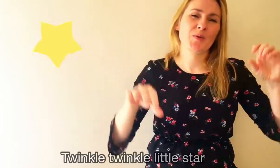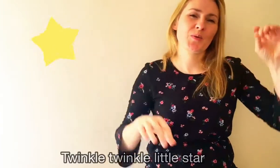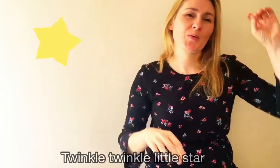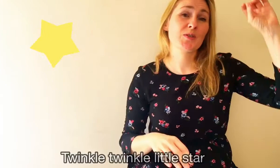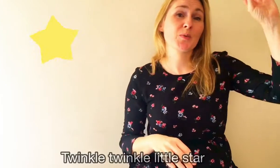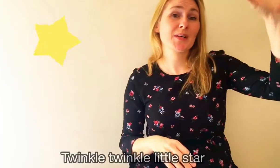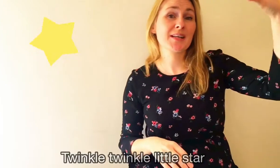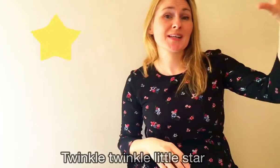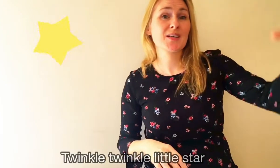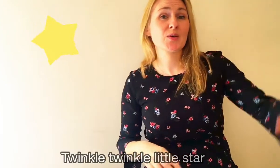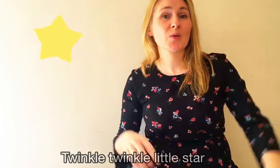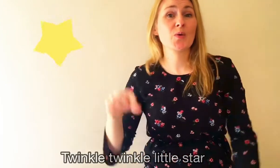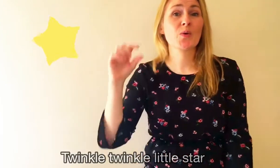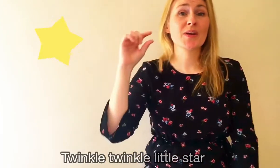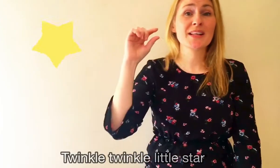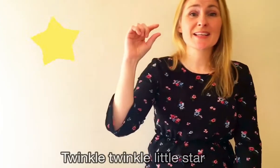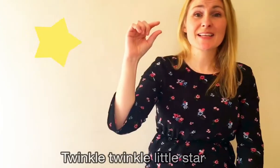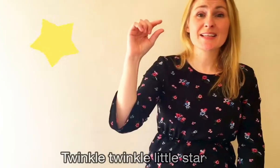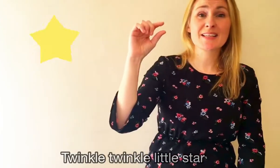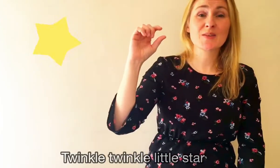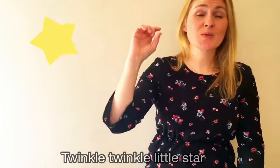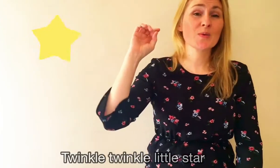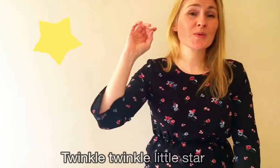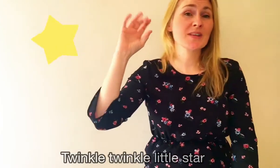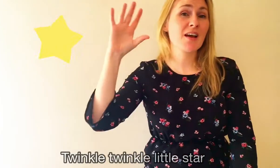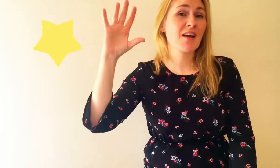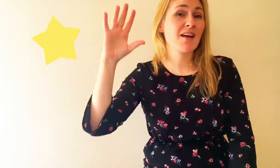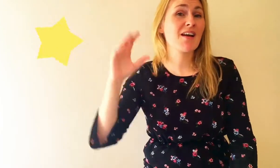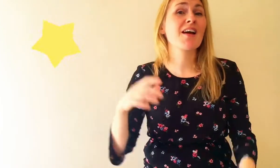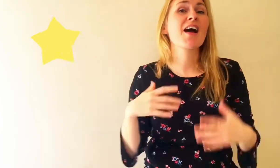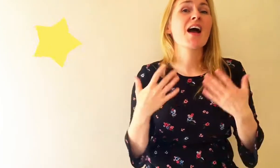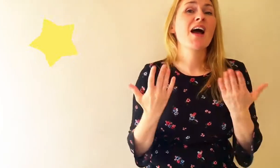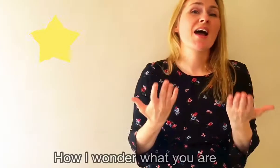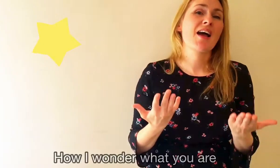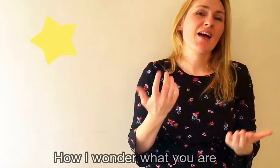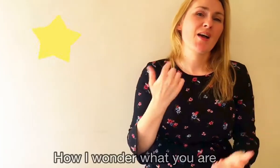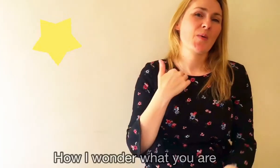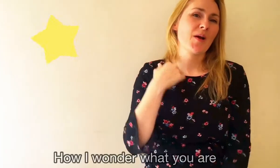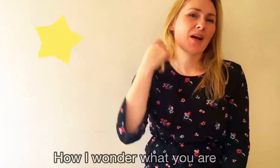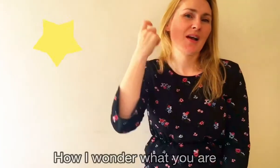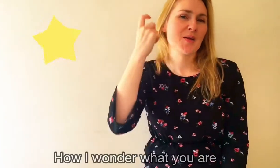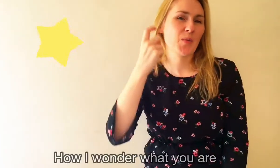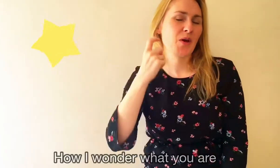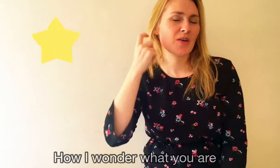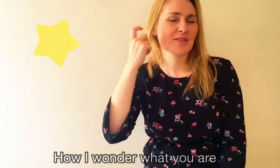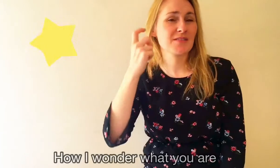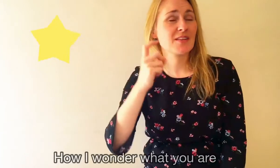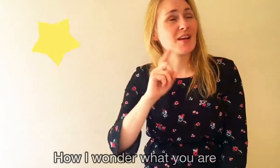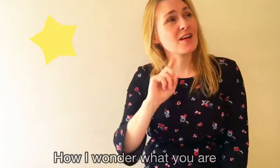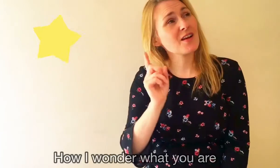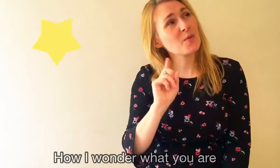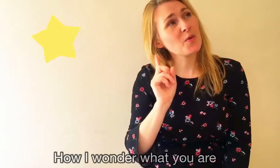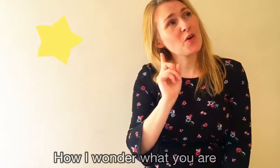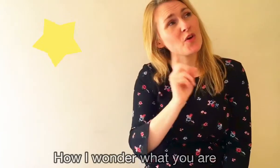twinkle little star How I wonder what